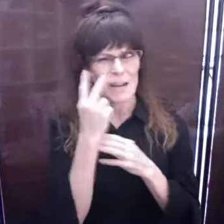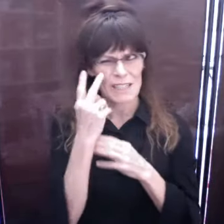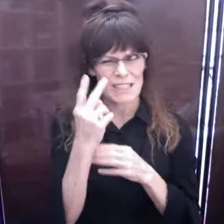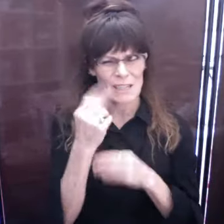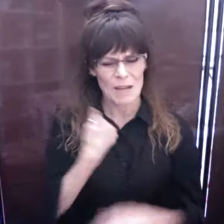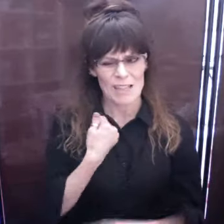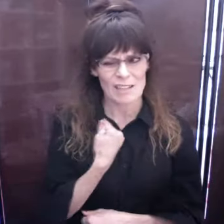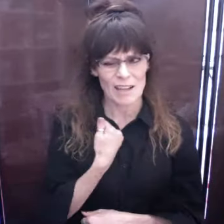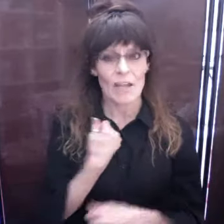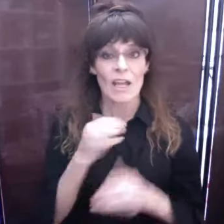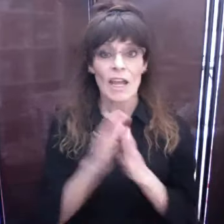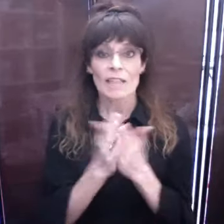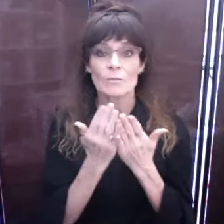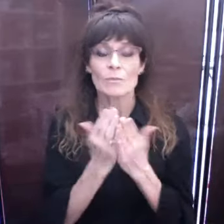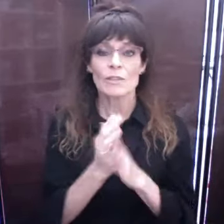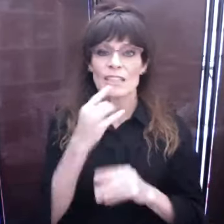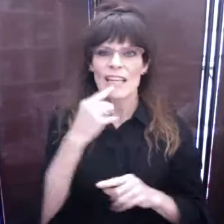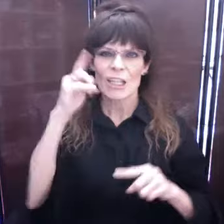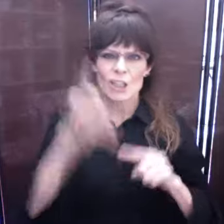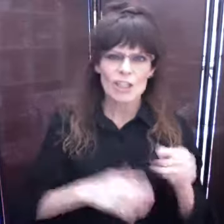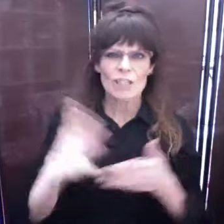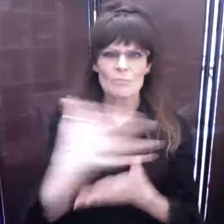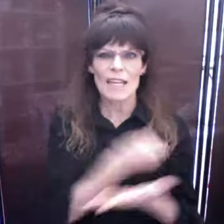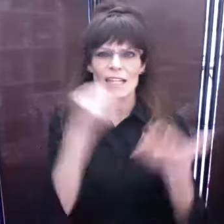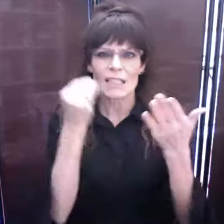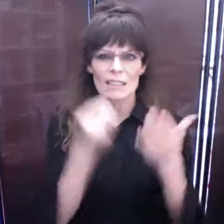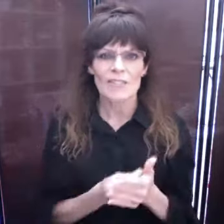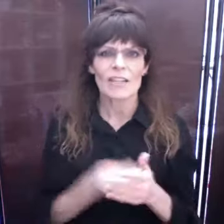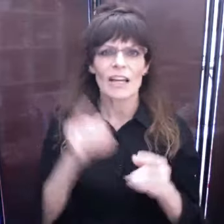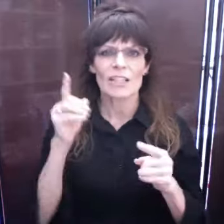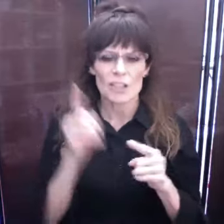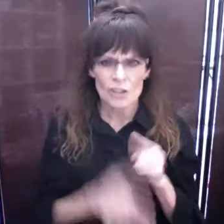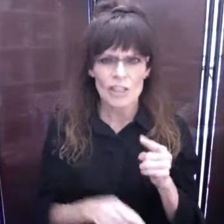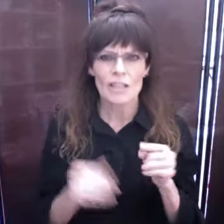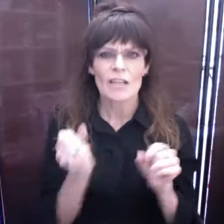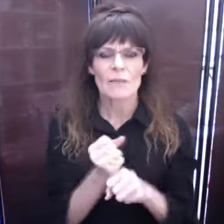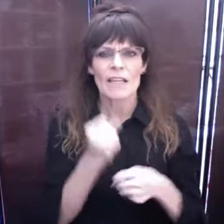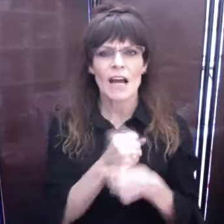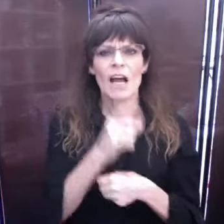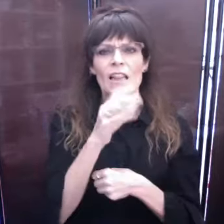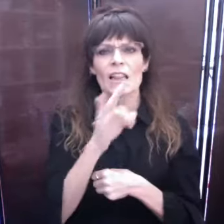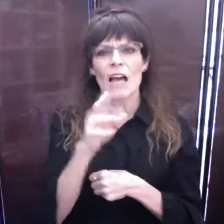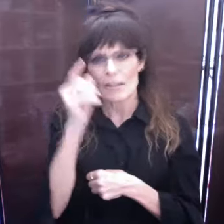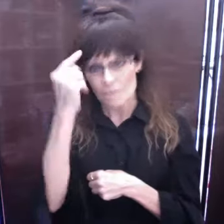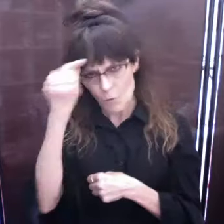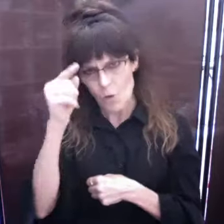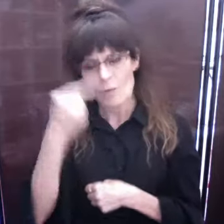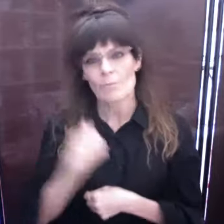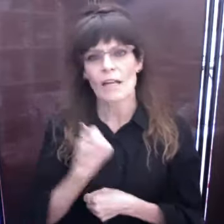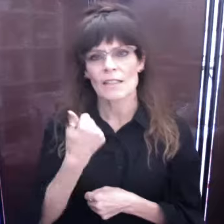book says we couldn't make a living, man, I could not put together a life for me. And the thing was, I always thought it was circumstantial.